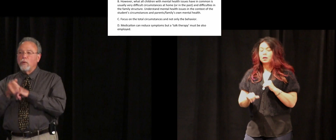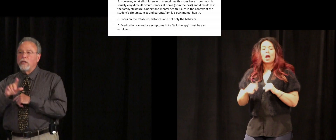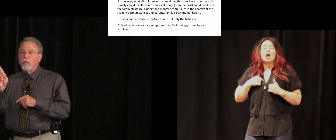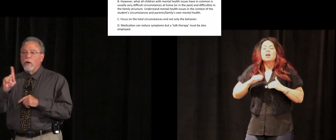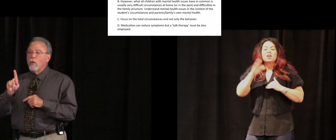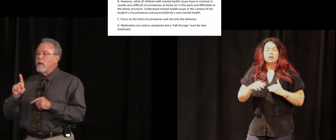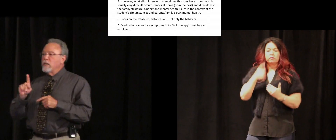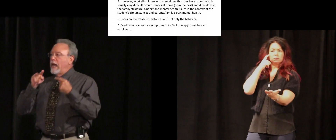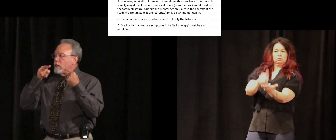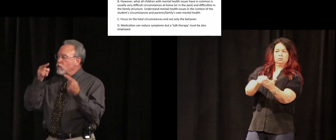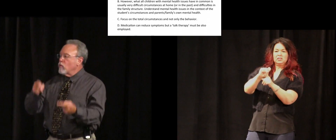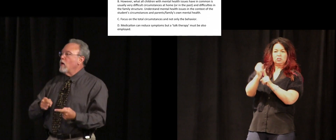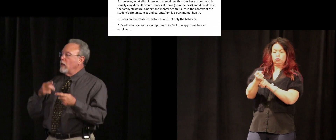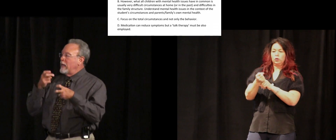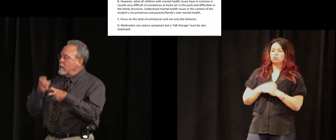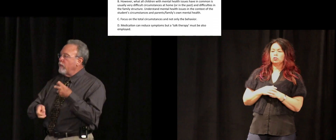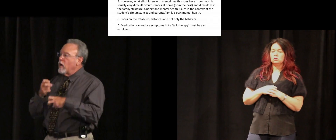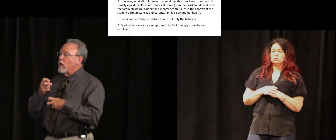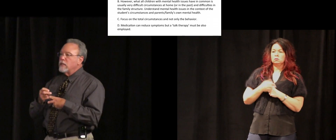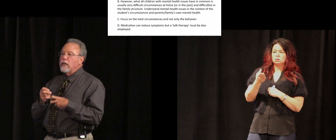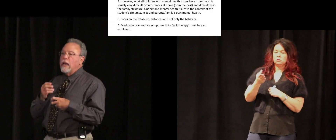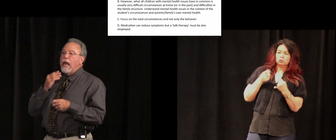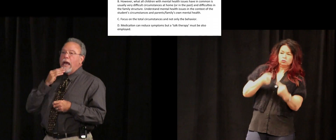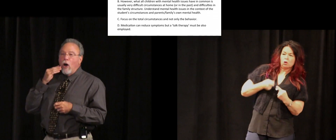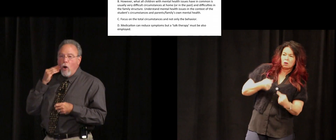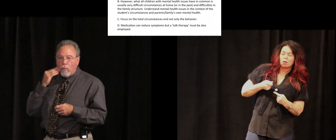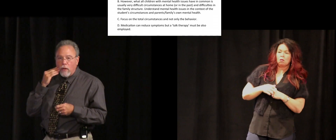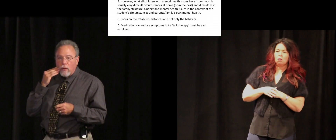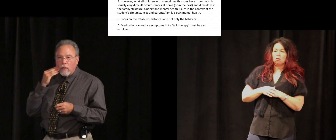hello. You taught them in 1983. Oh.